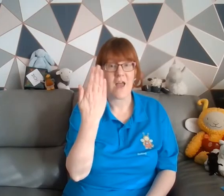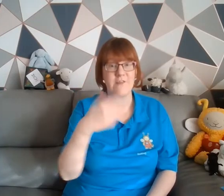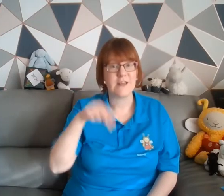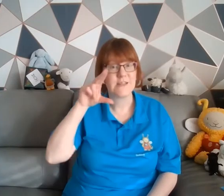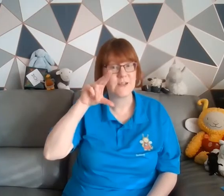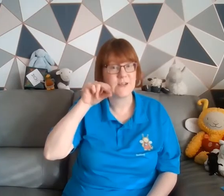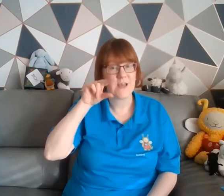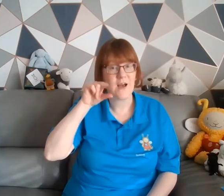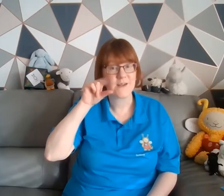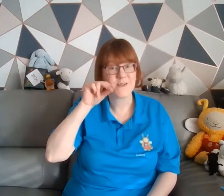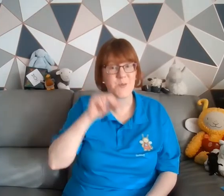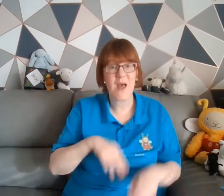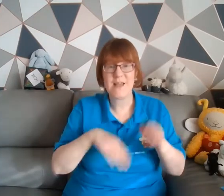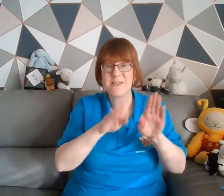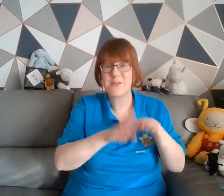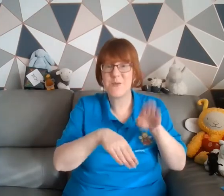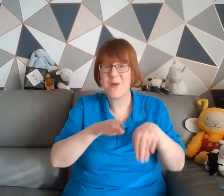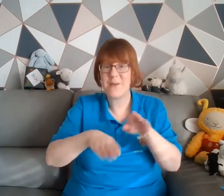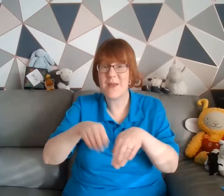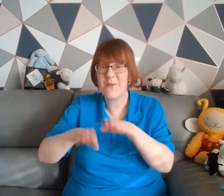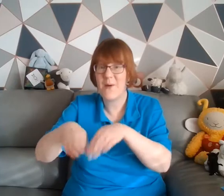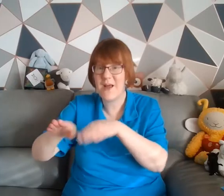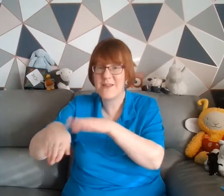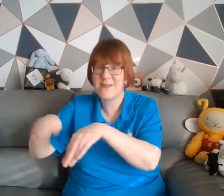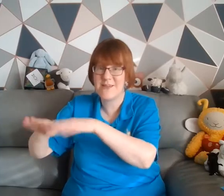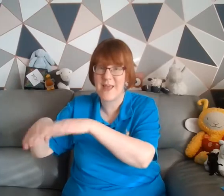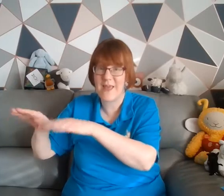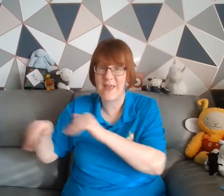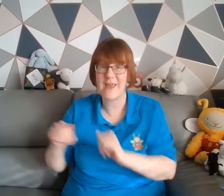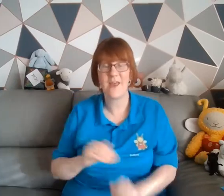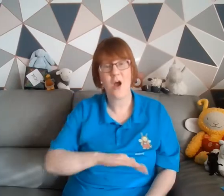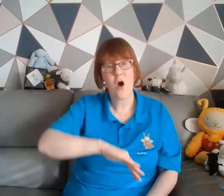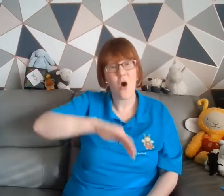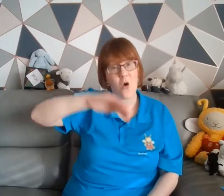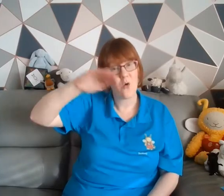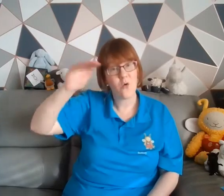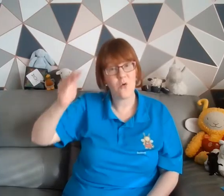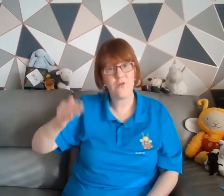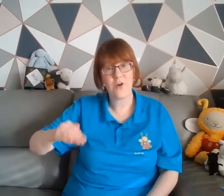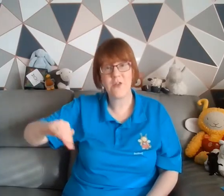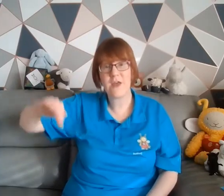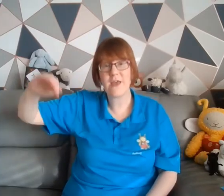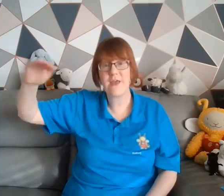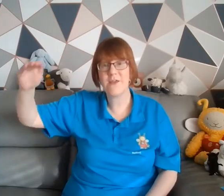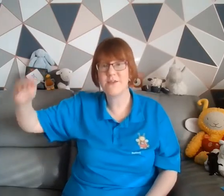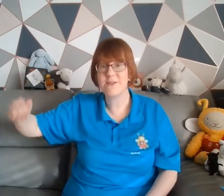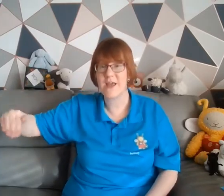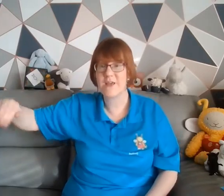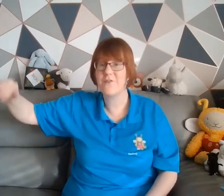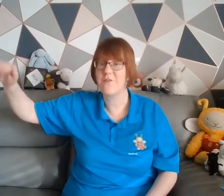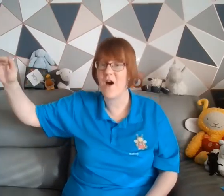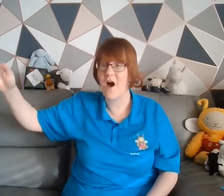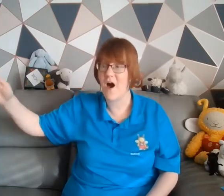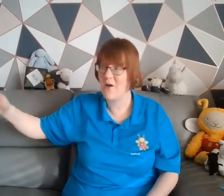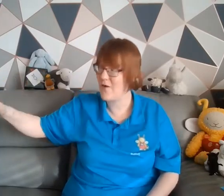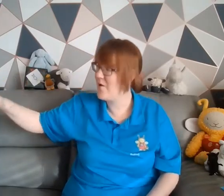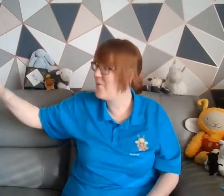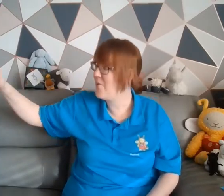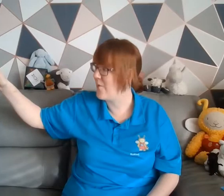Five little ducks went swimming one day over the hills and far